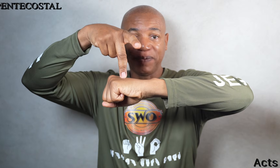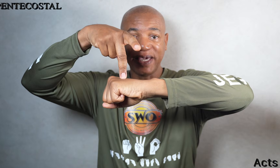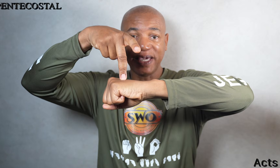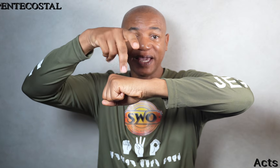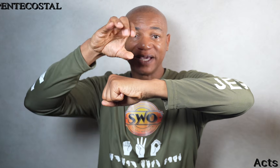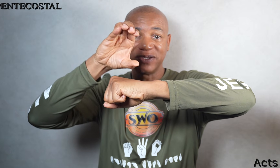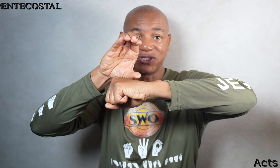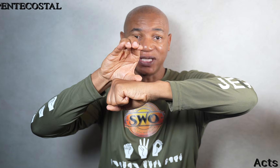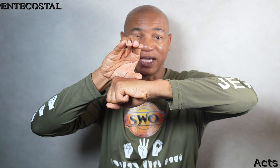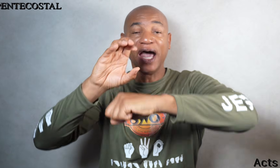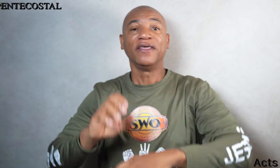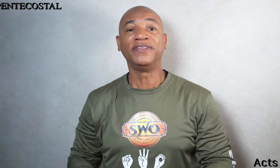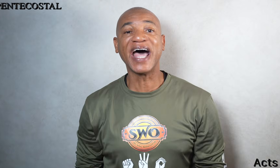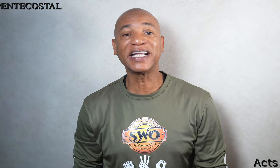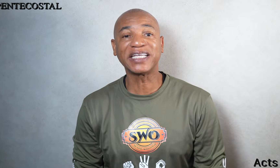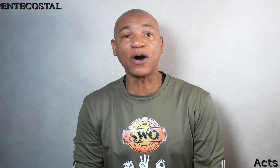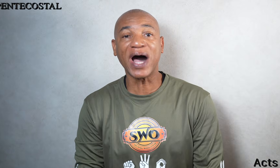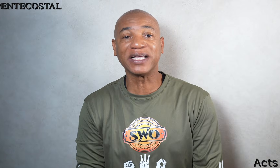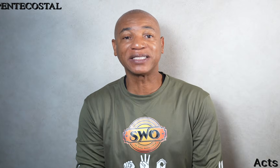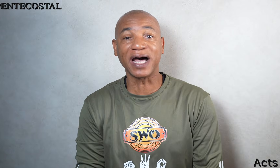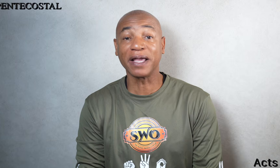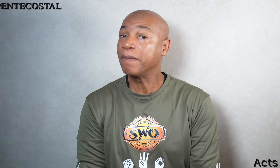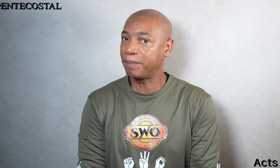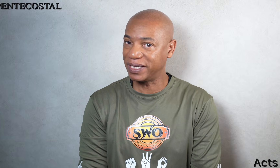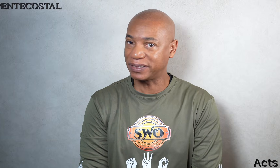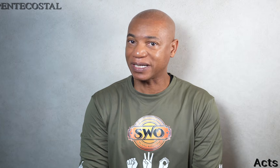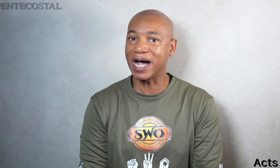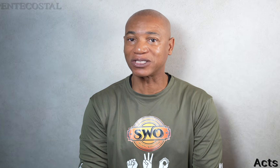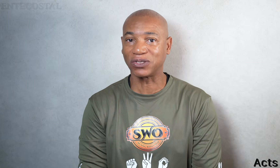P, C. That is how I sign Pentecostal.